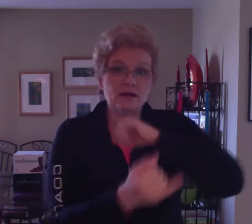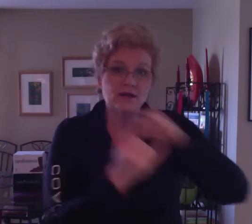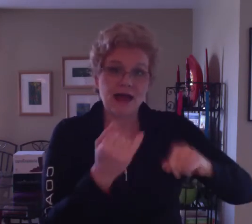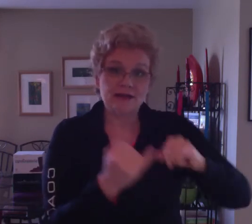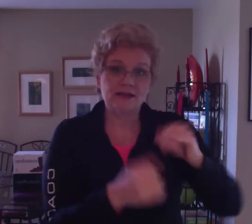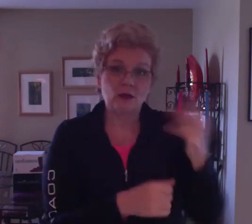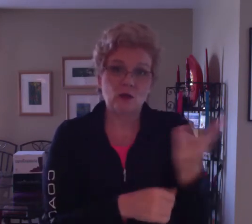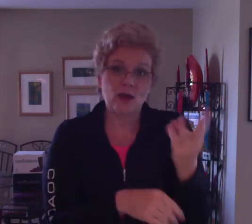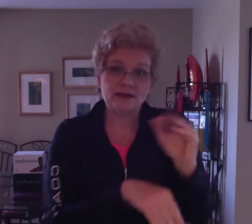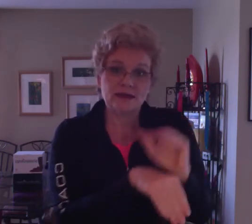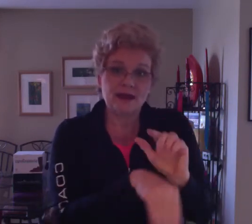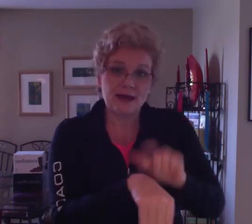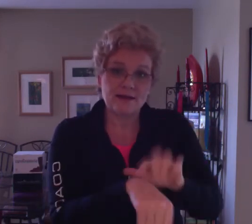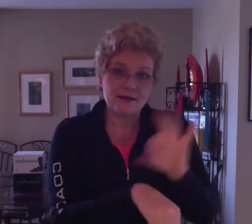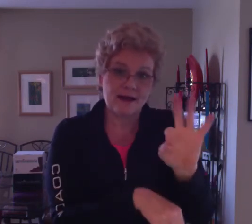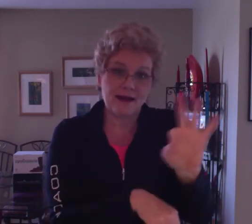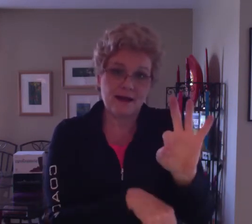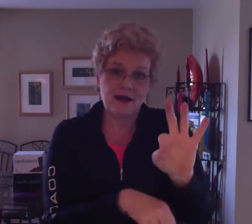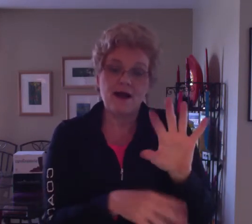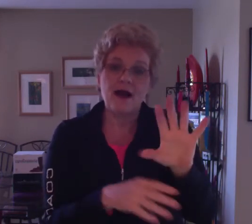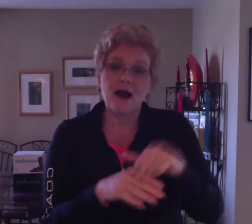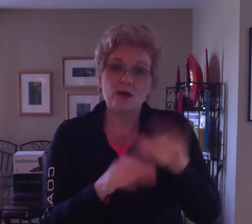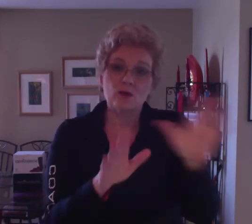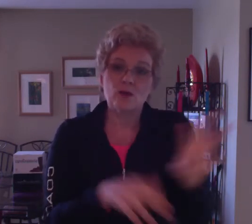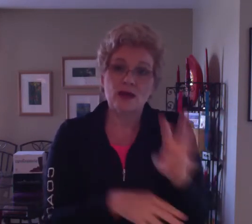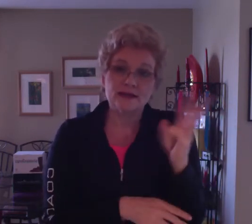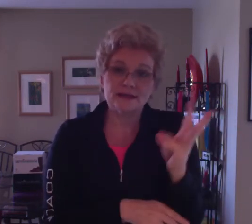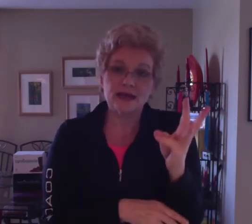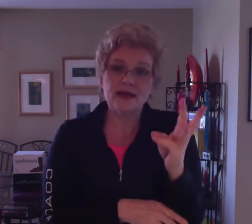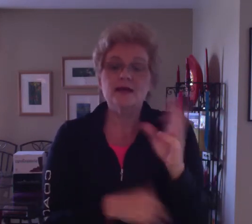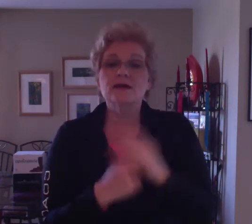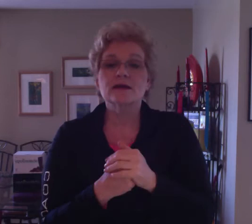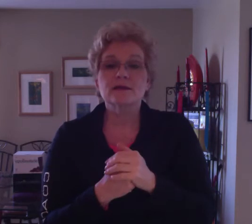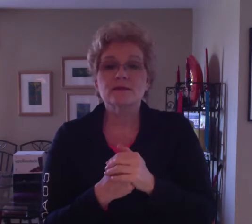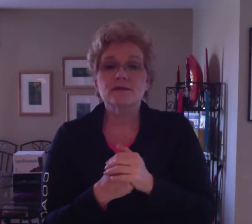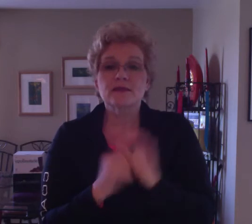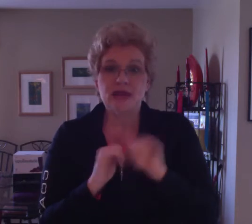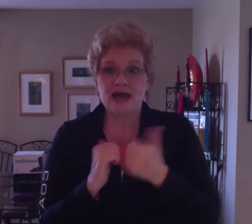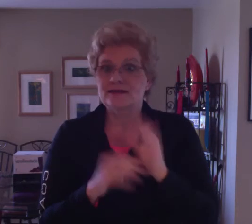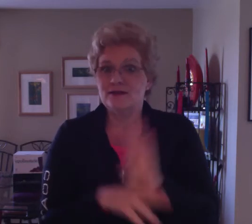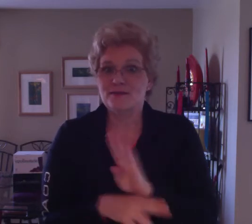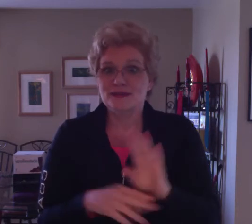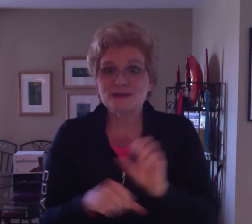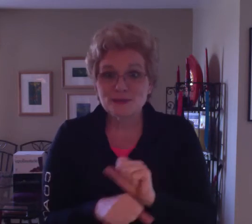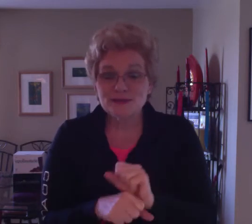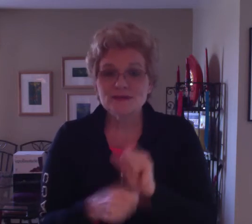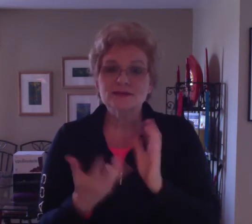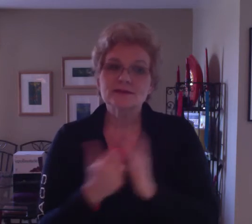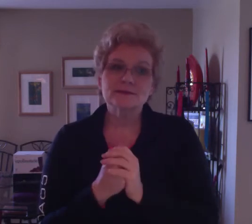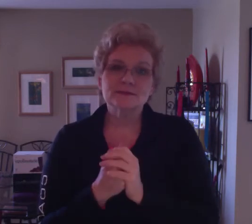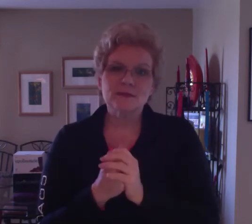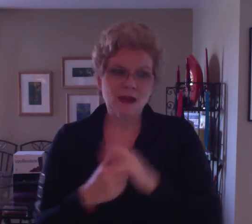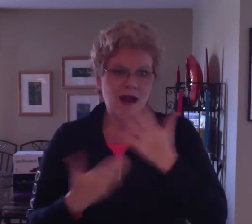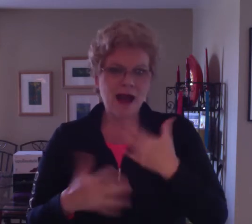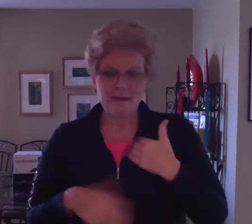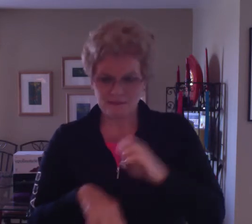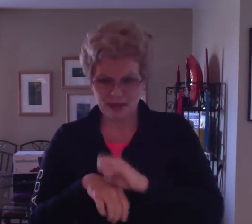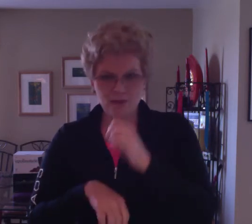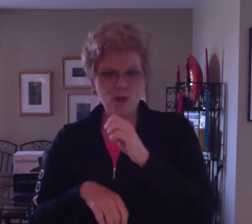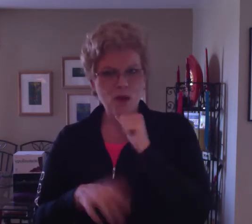on Wednesday. That's how the business works. So if you ever wonder, you know, when can I'm Emerald, why am I not Emerald? It's Tuesday, I've